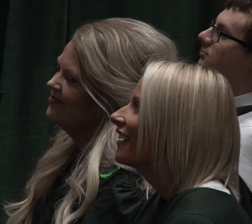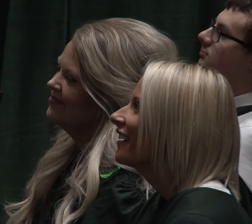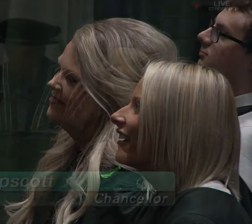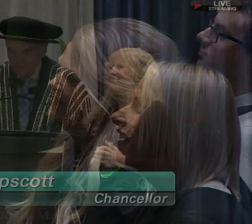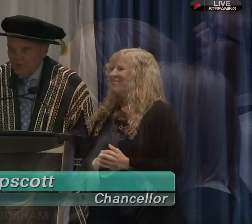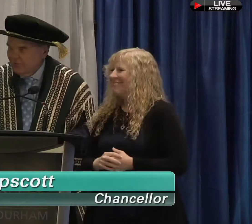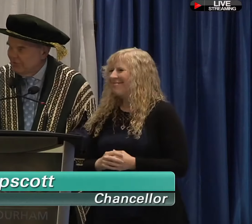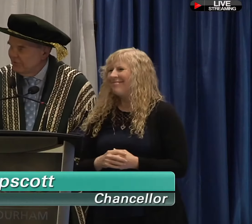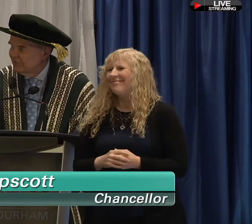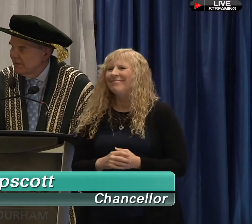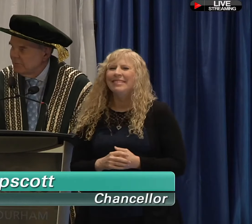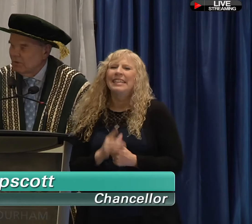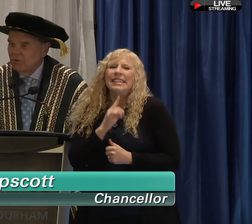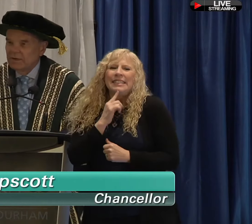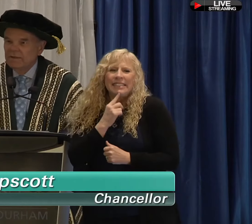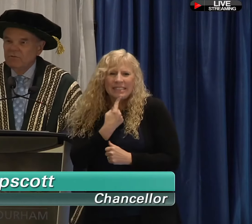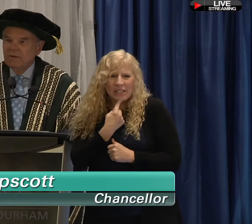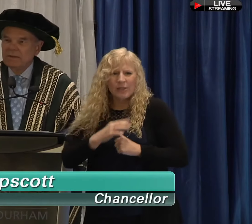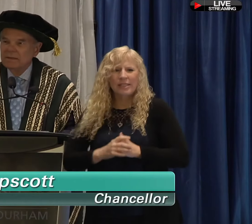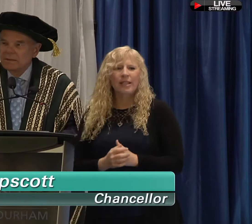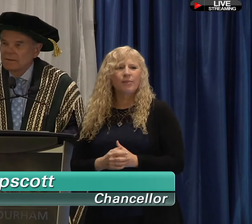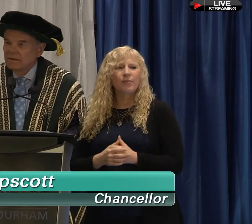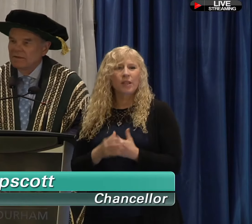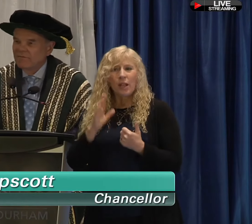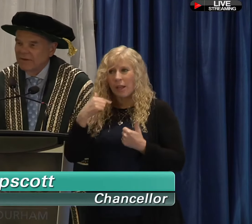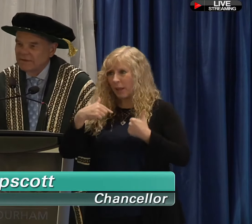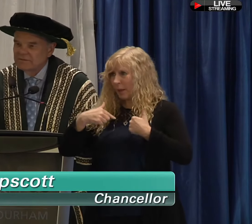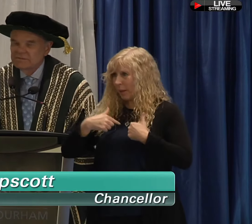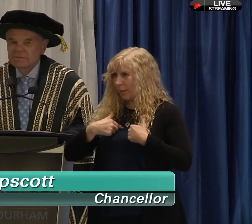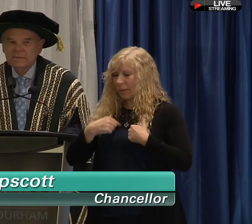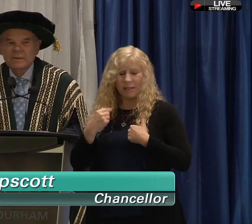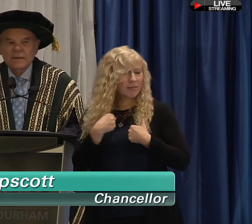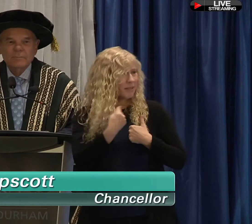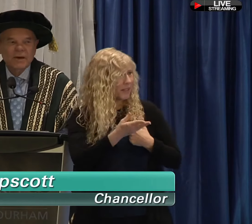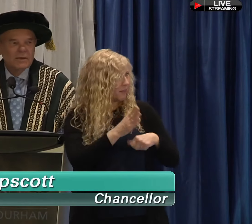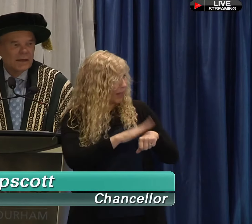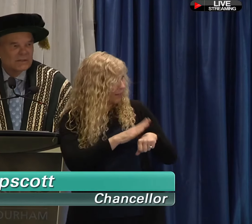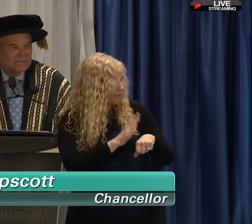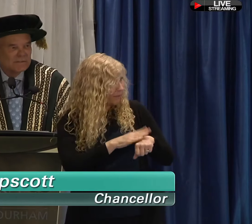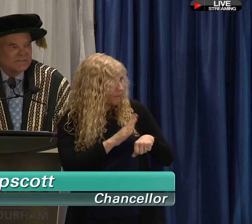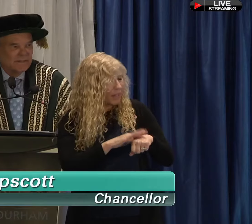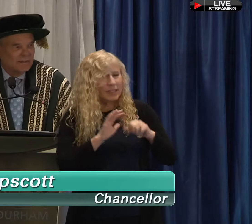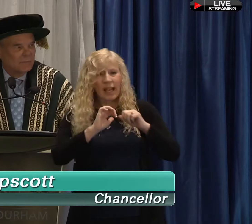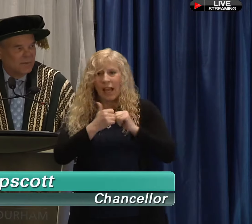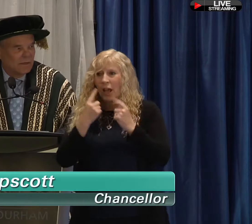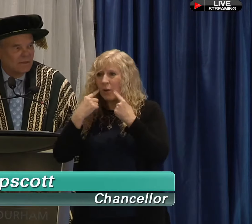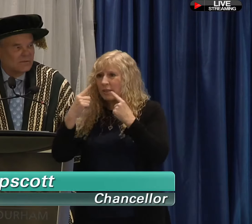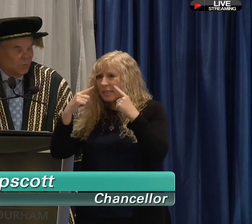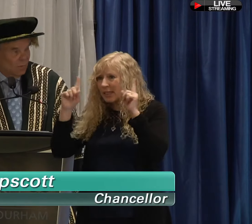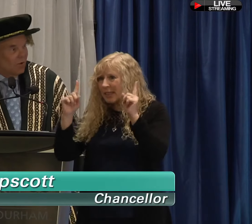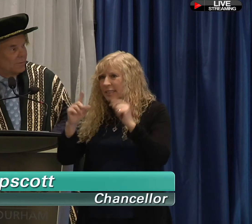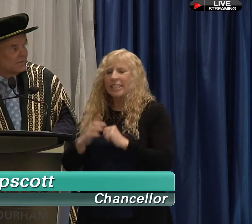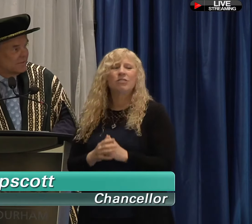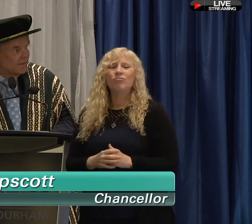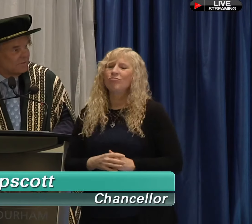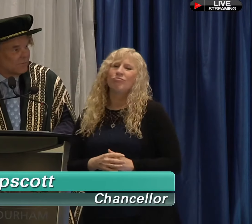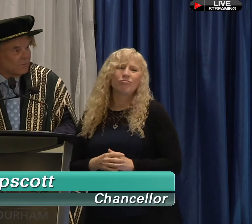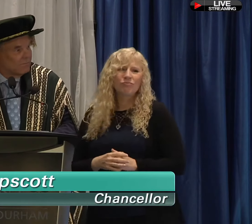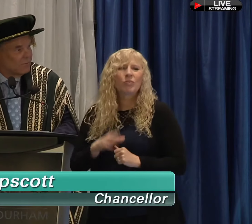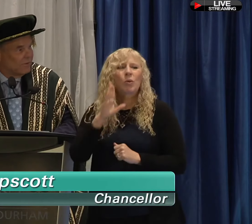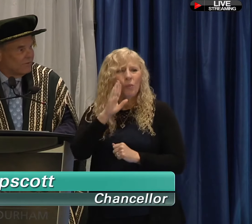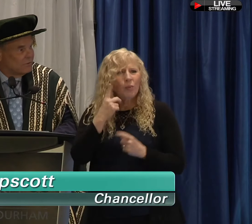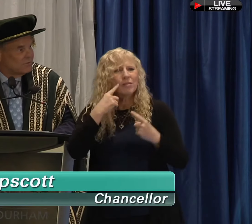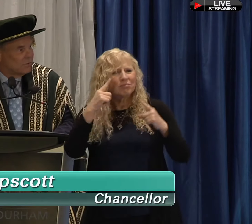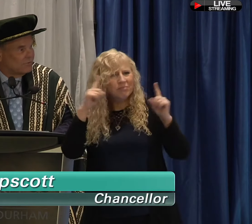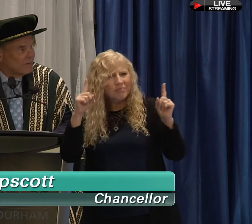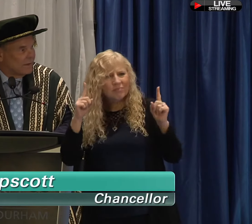forward? No, seriously, I'm not going to give you any advice about how to succeed, because you will all be successful.